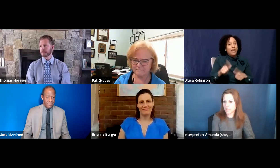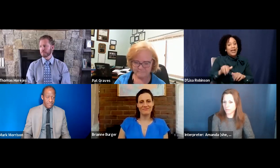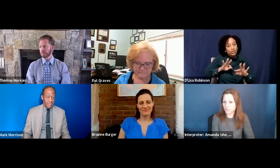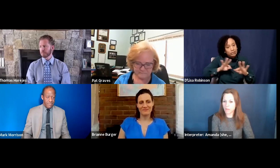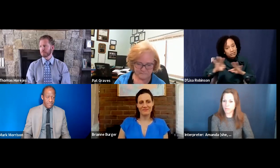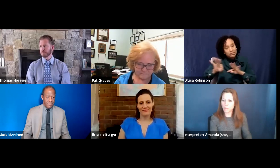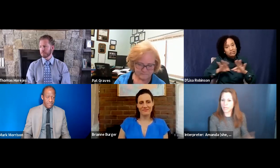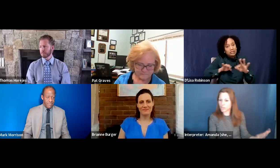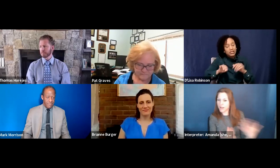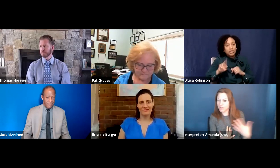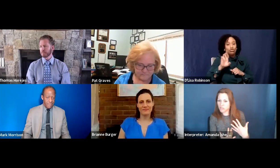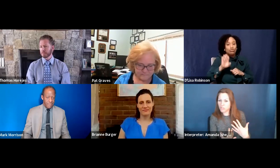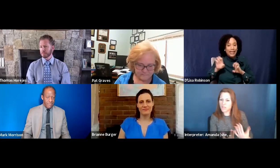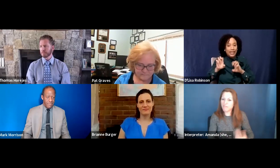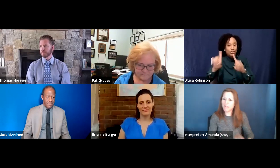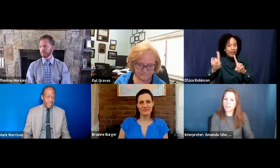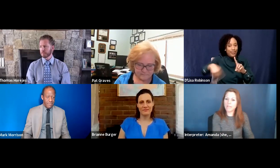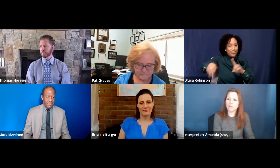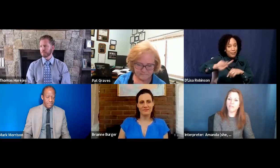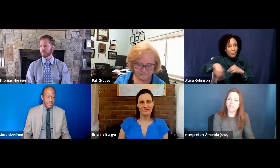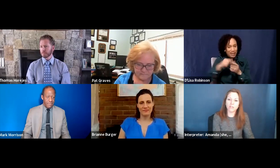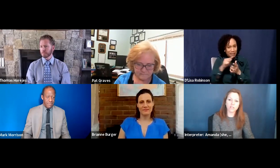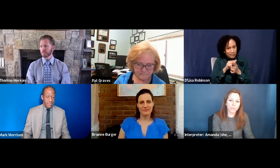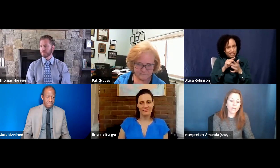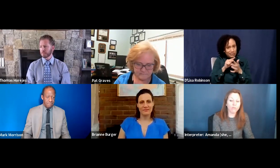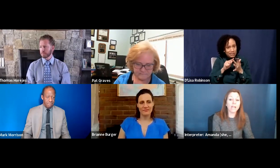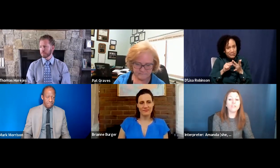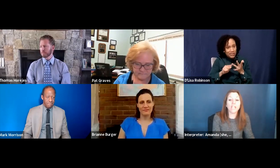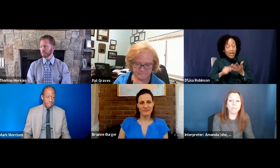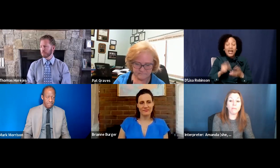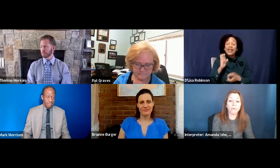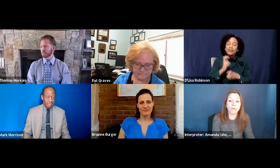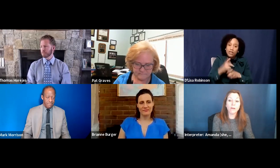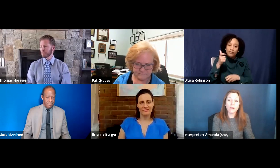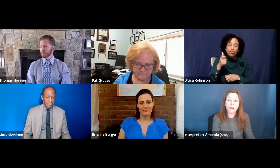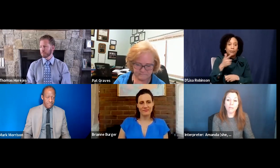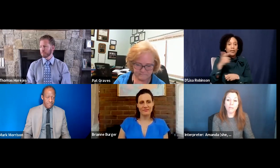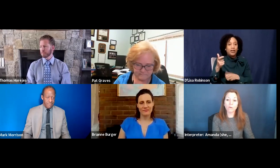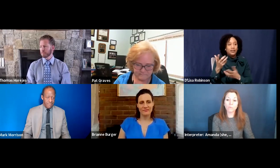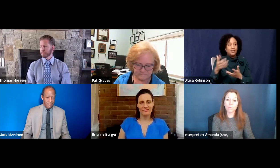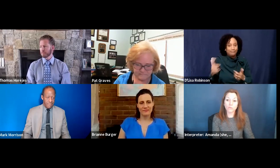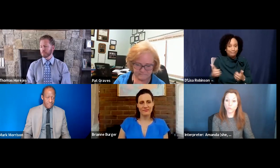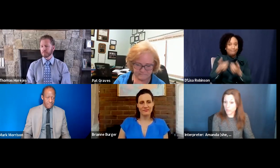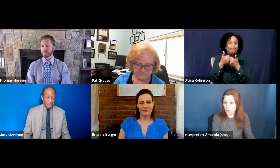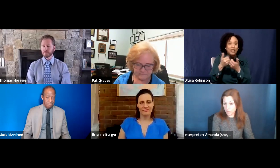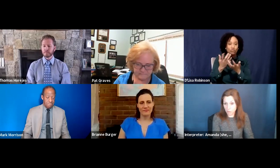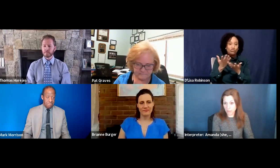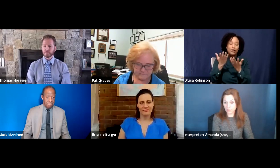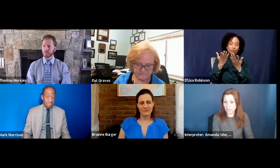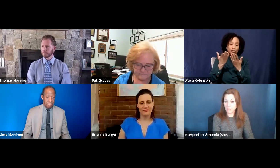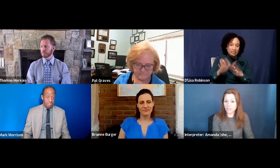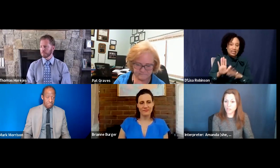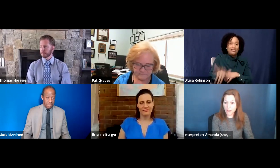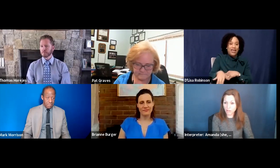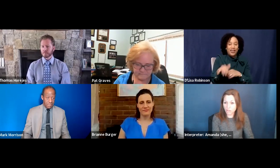for that type of job. And then we get challenged. And then I find myself having to explain and re-educate people about what truly are best